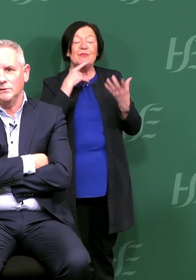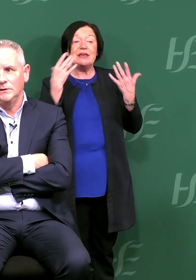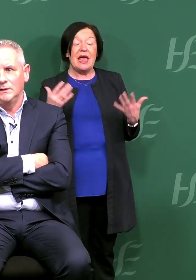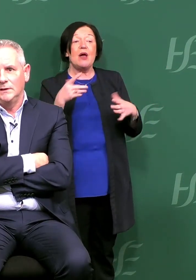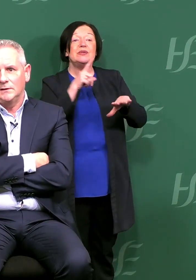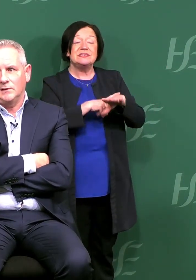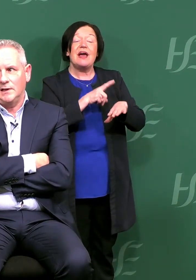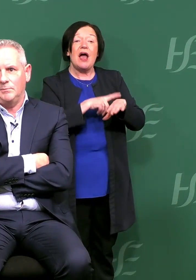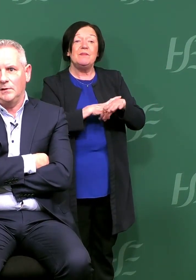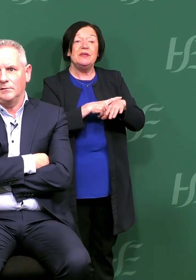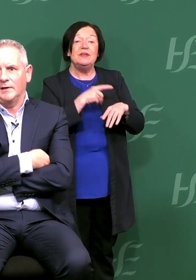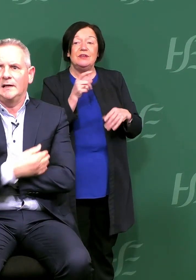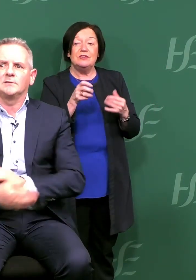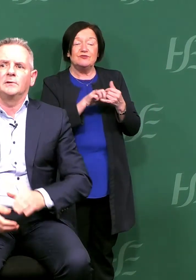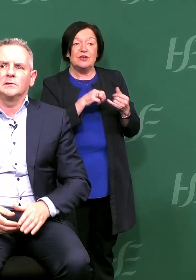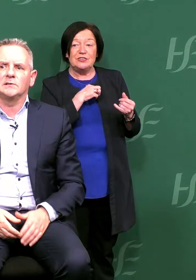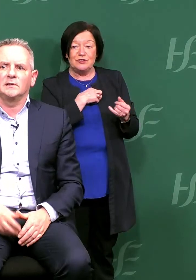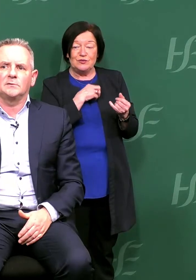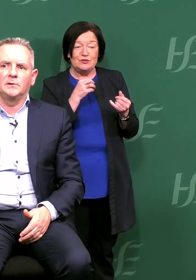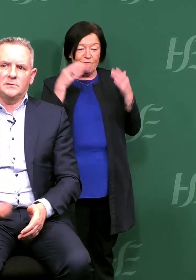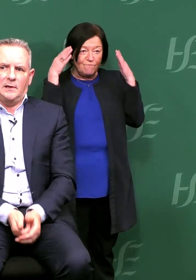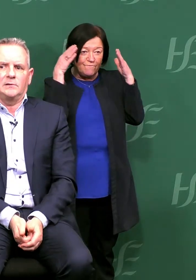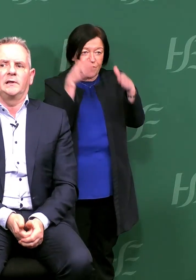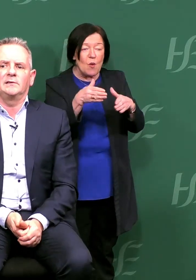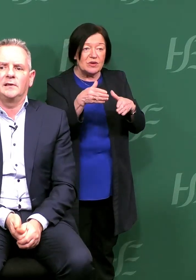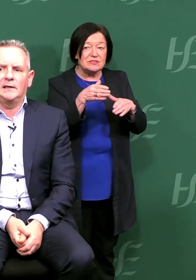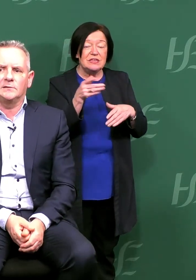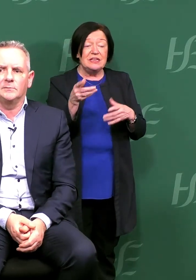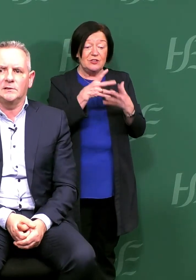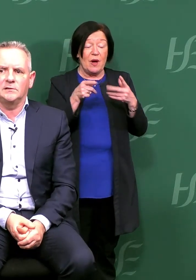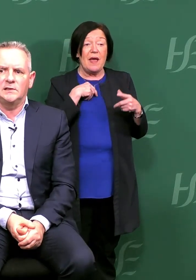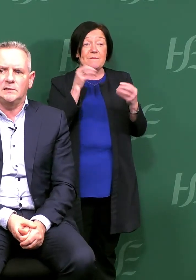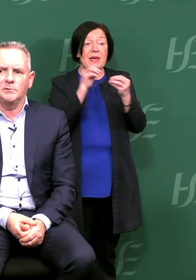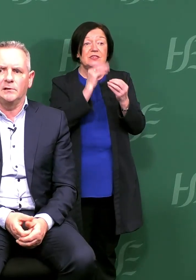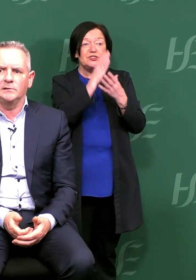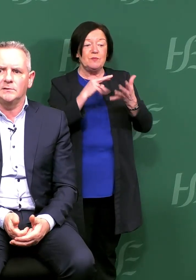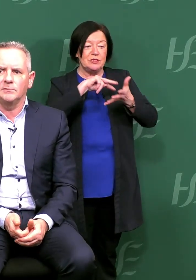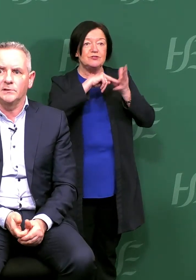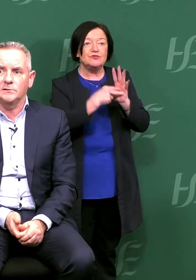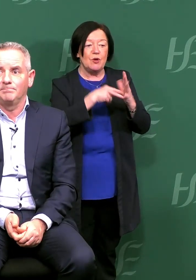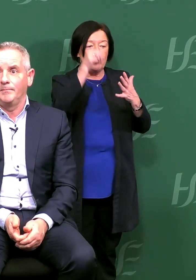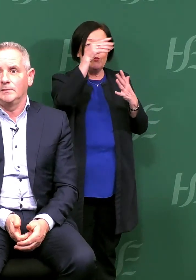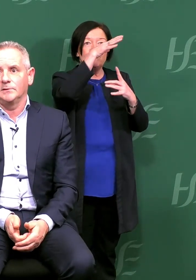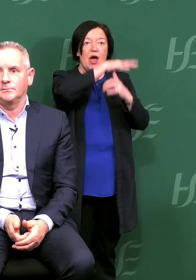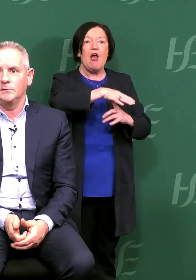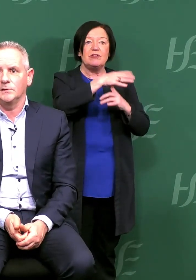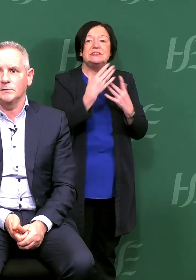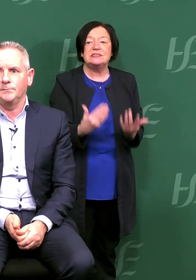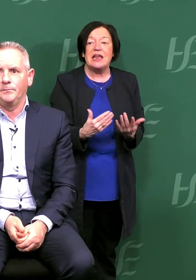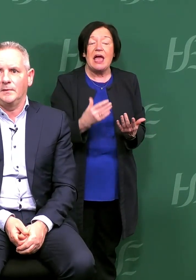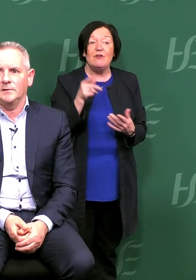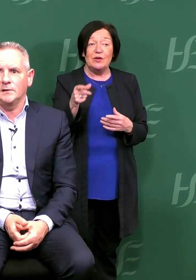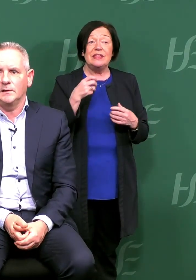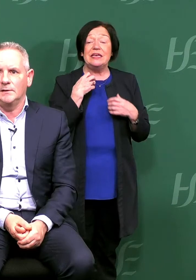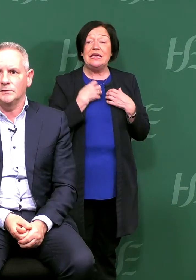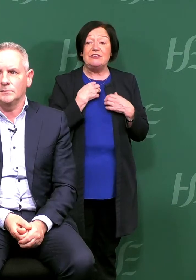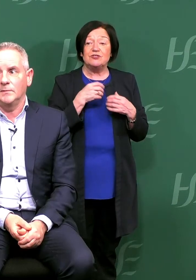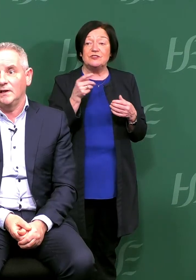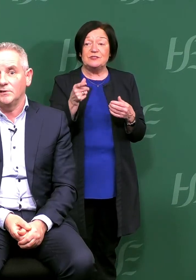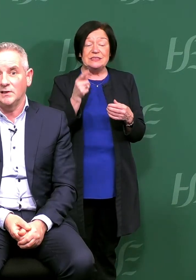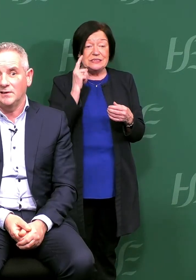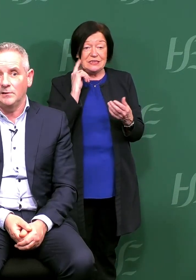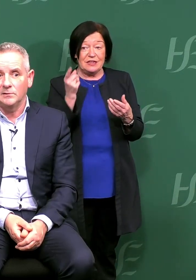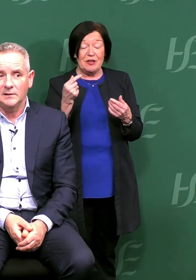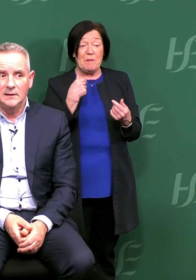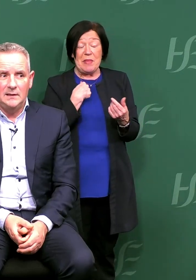time to try to keep all of our lens focused, and that's why I was outlining today some of the strategic priorities for us for the future. So it certainly gives